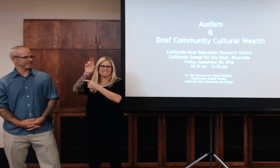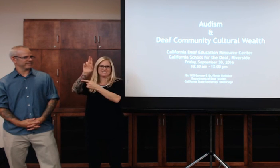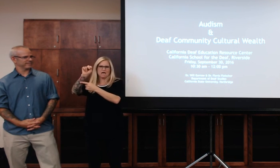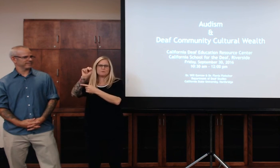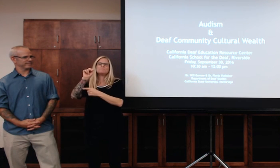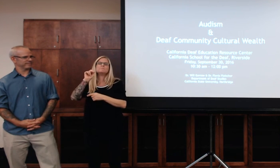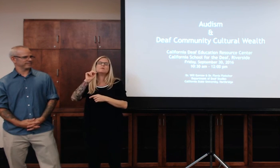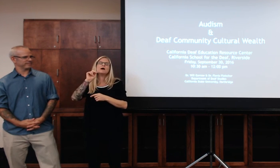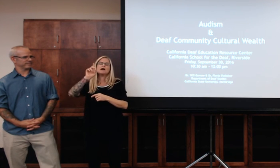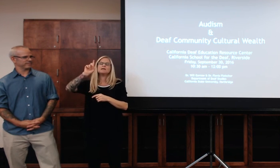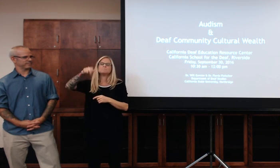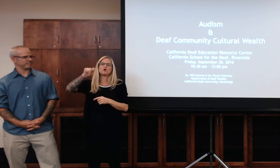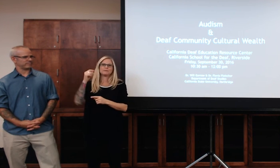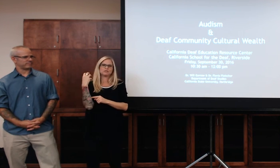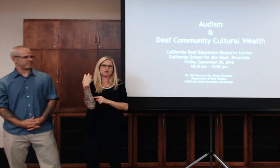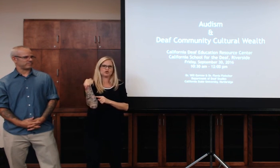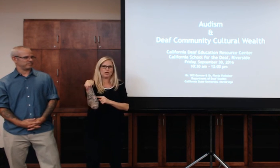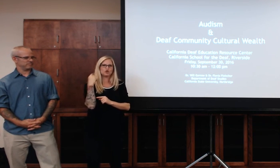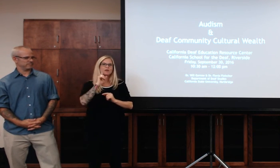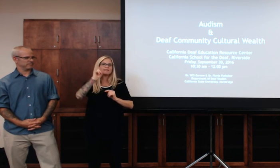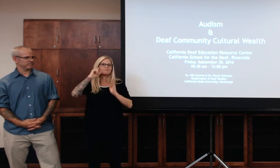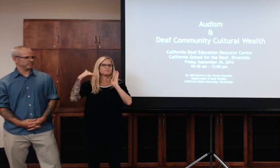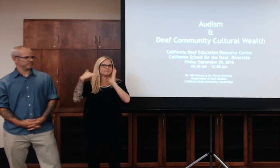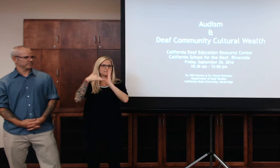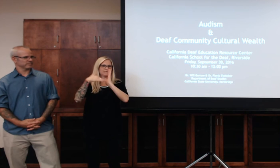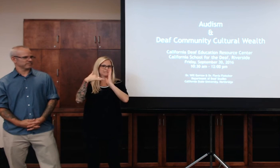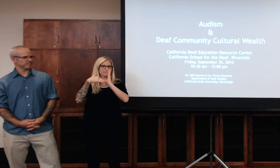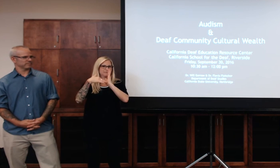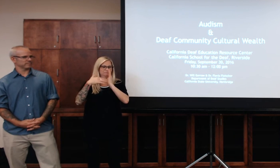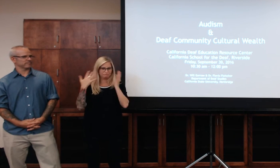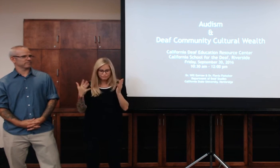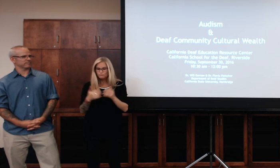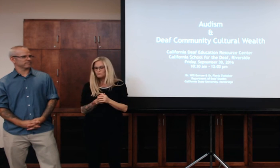Now, I currently work at CSUN. I am department chair for the Deaf Studies.